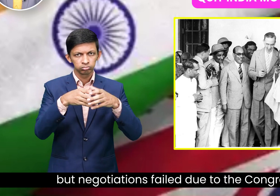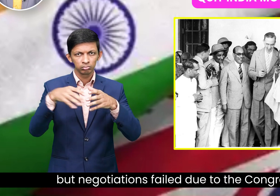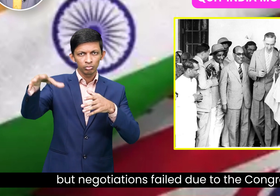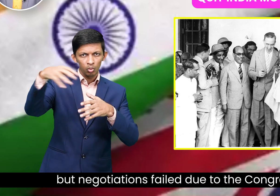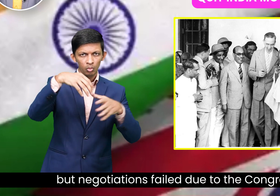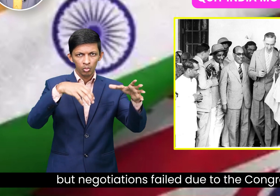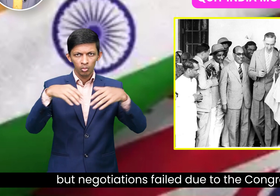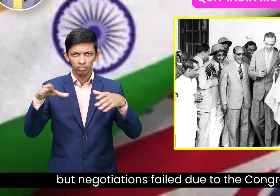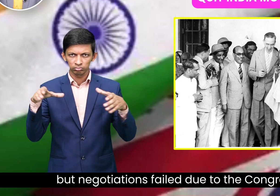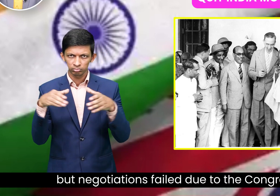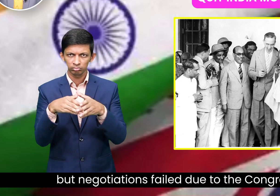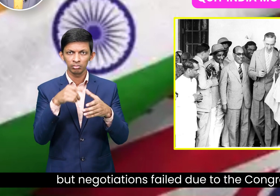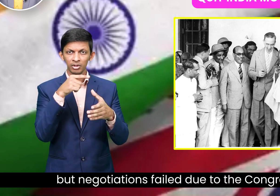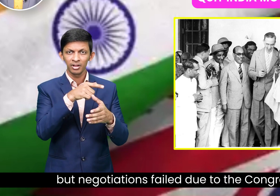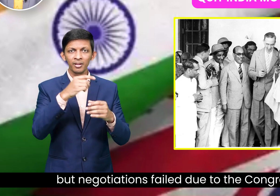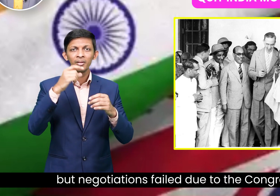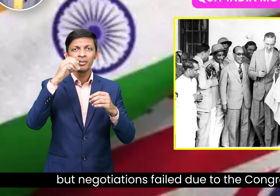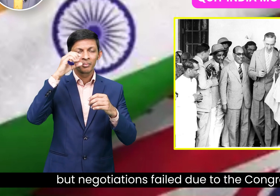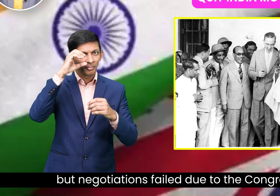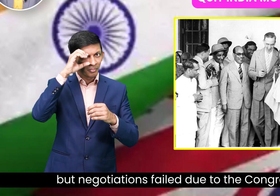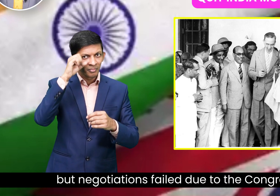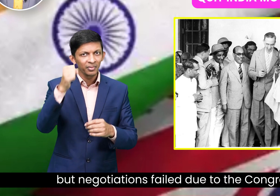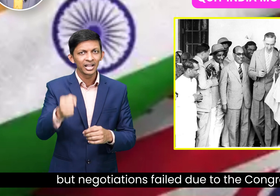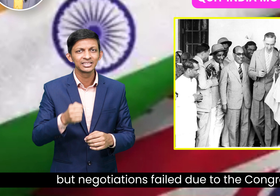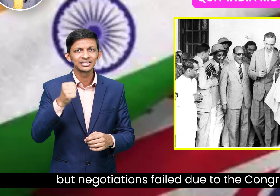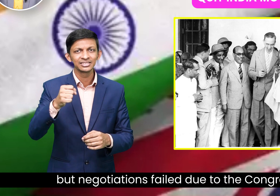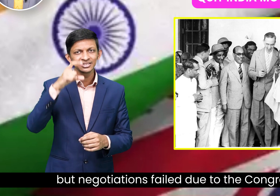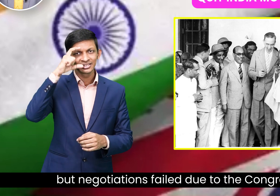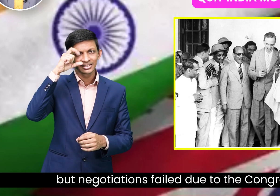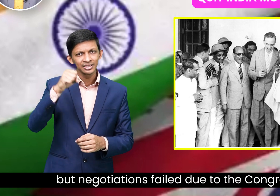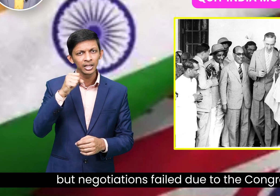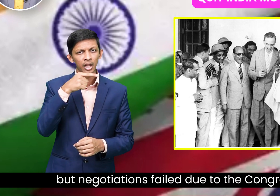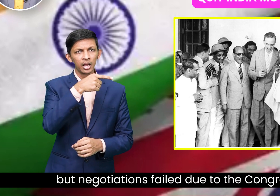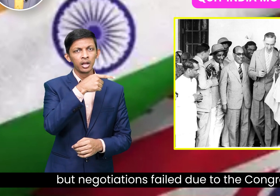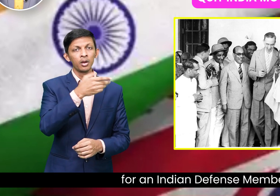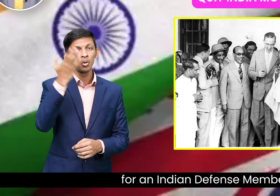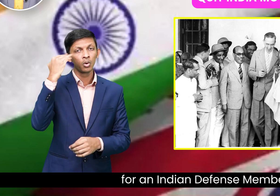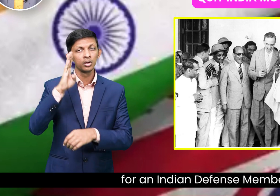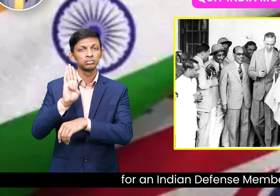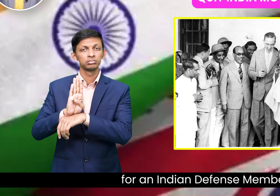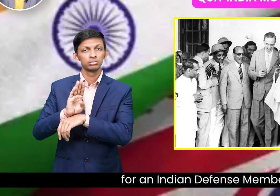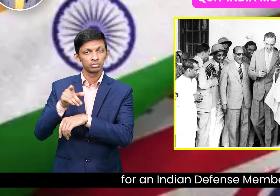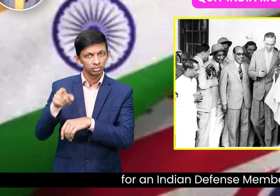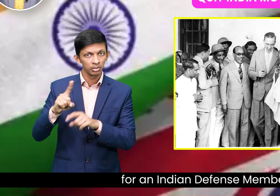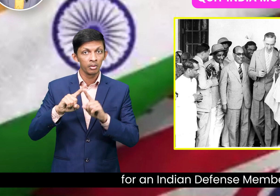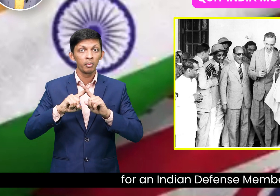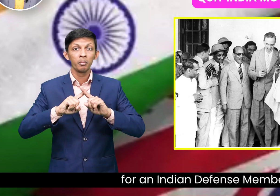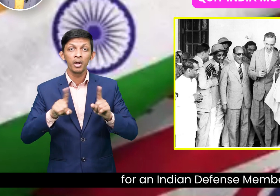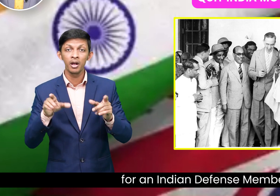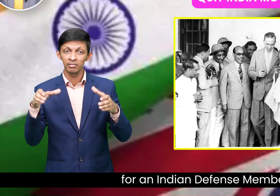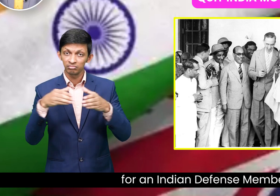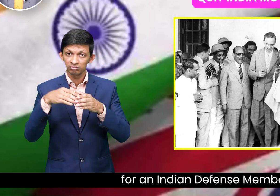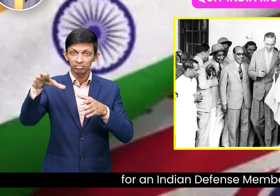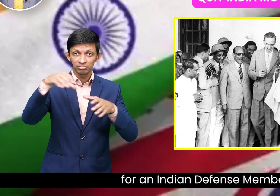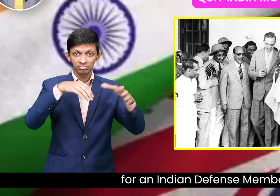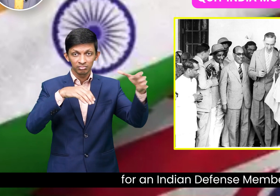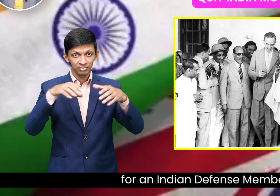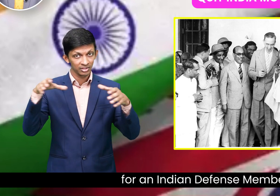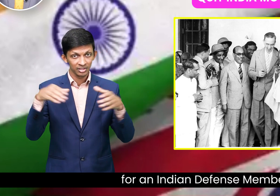but negotiations failed due to the Congress demand for an Indian defense